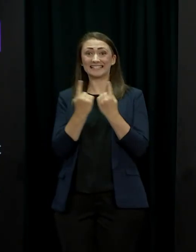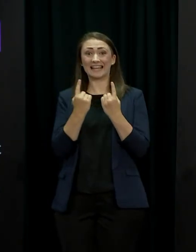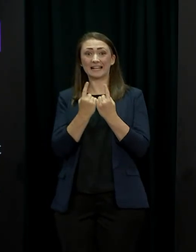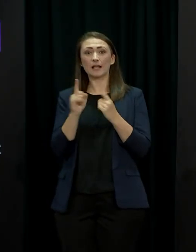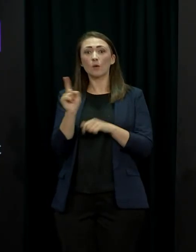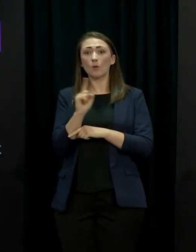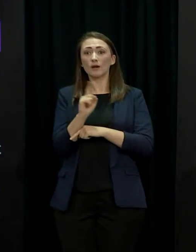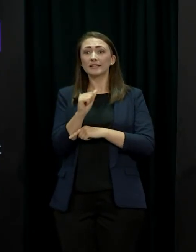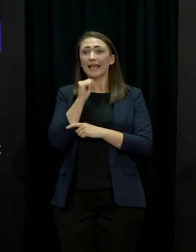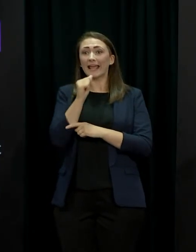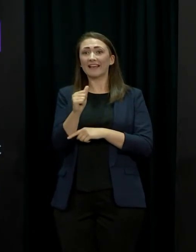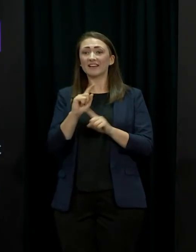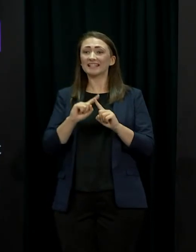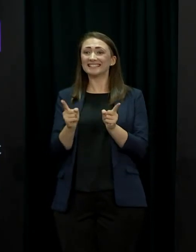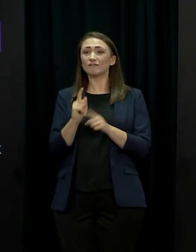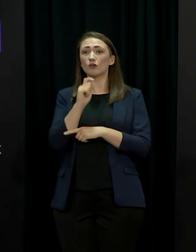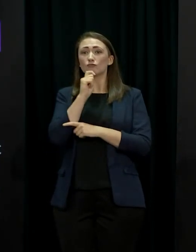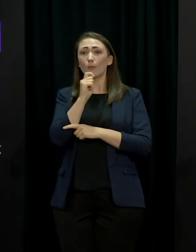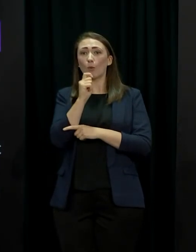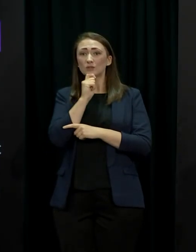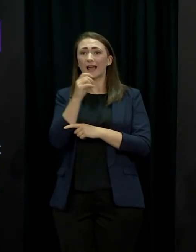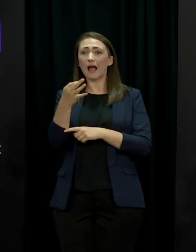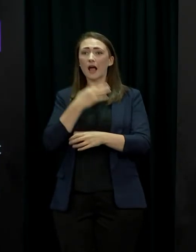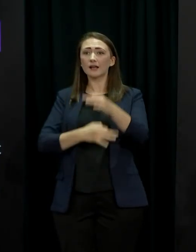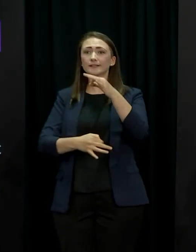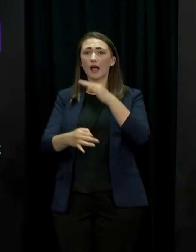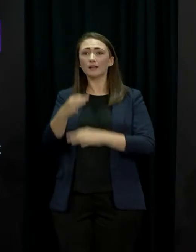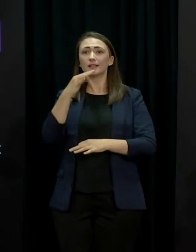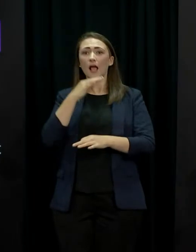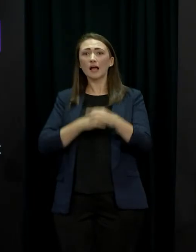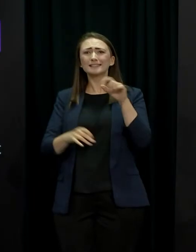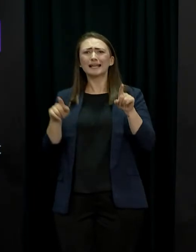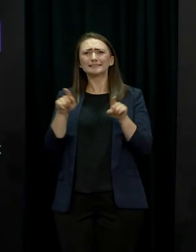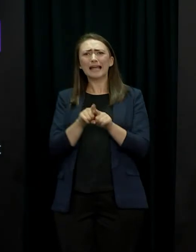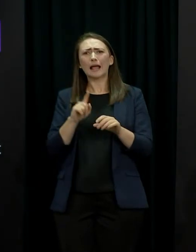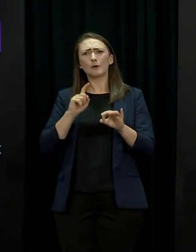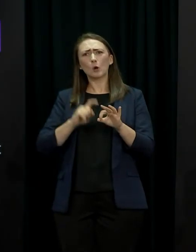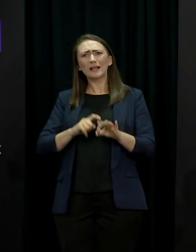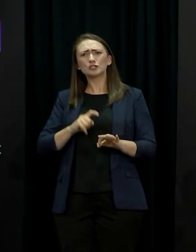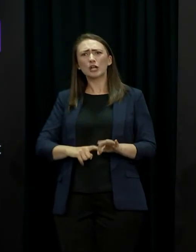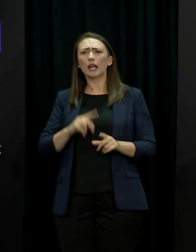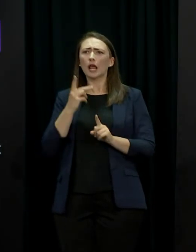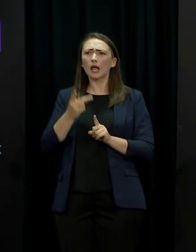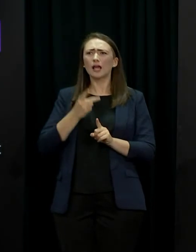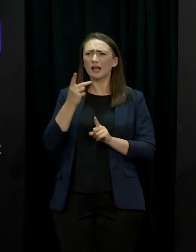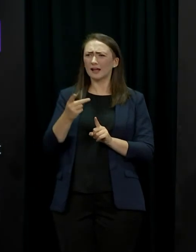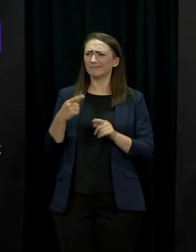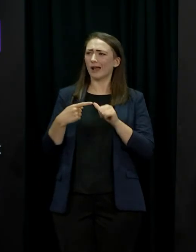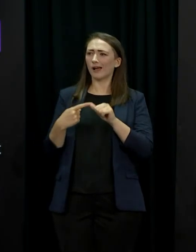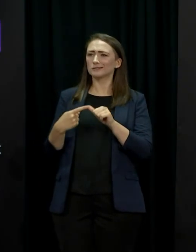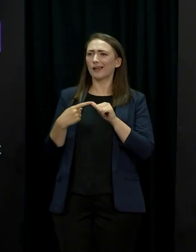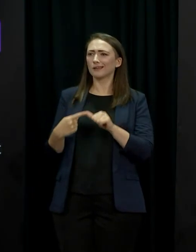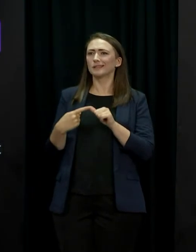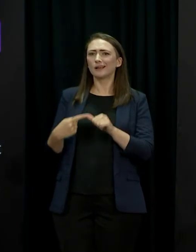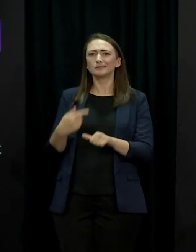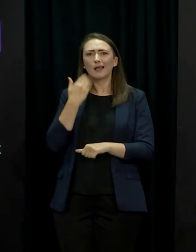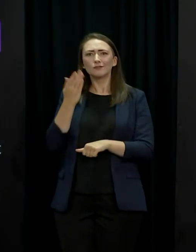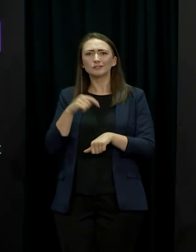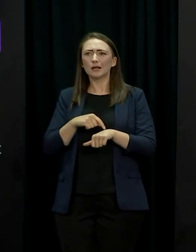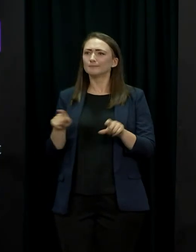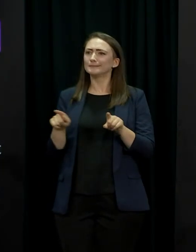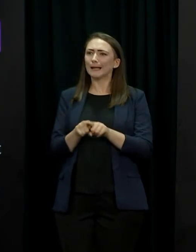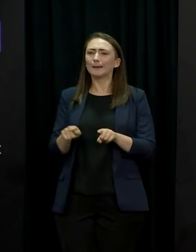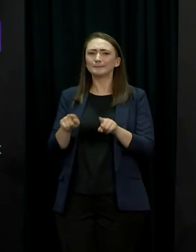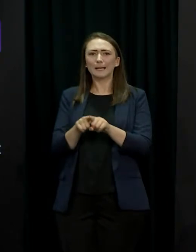same question repeatedly and get the same answer. But anyway, that's something I've got used to. What's the weirdest gift you've